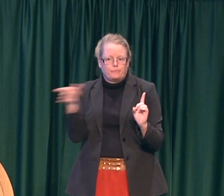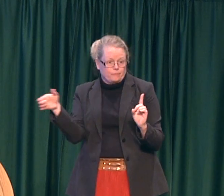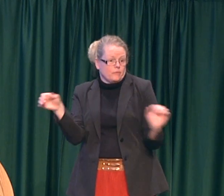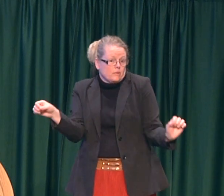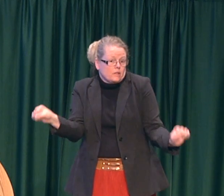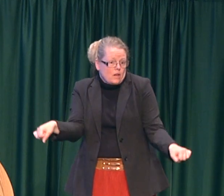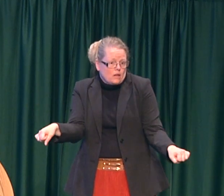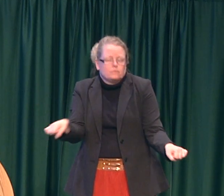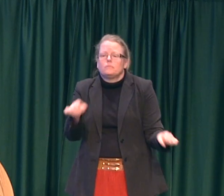begins.